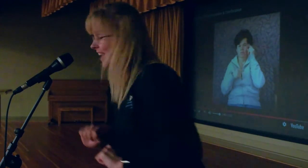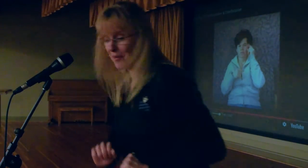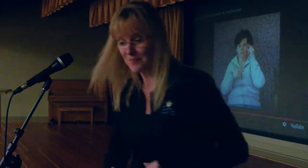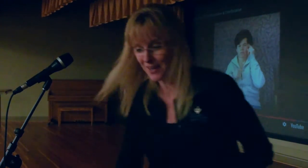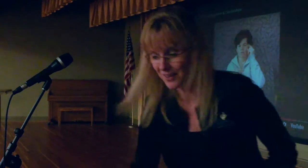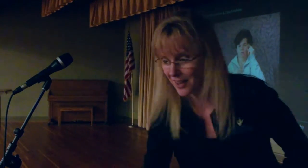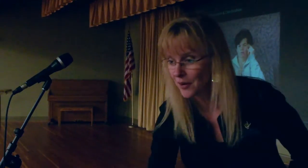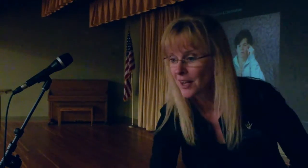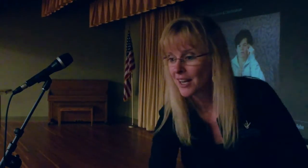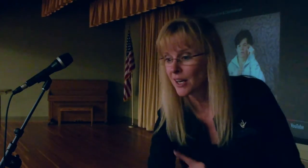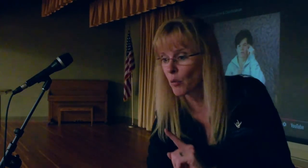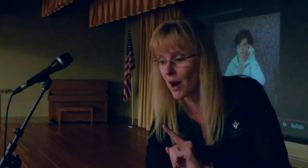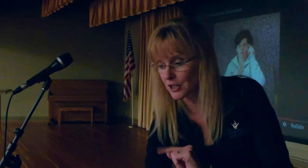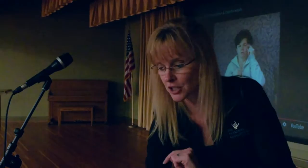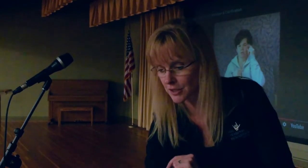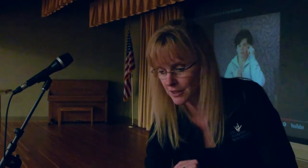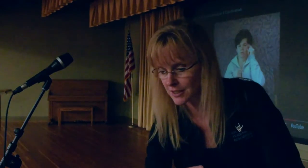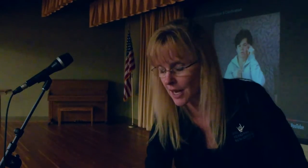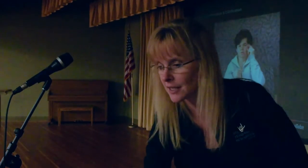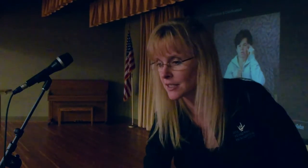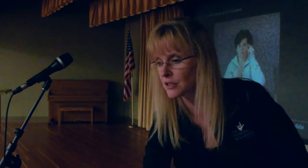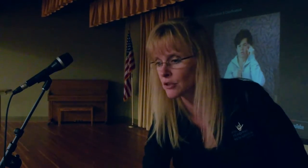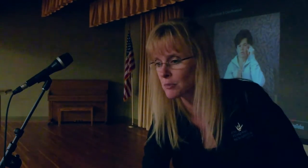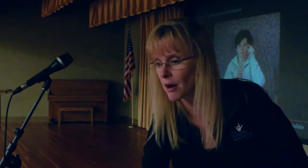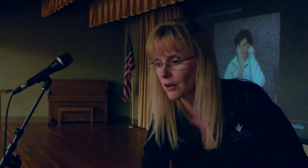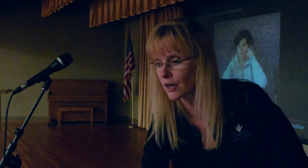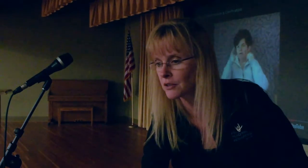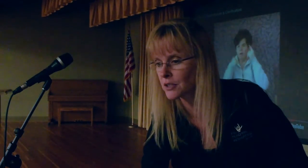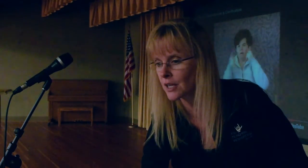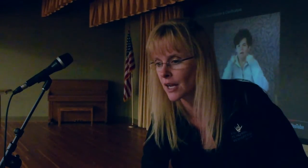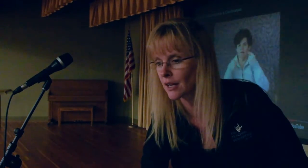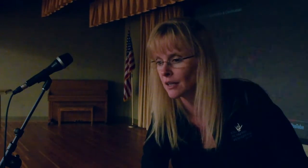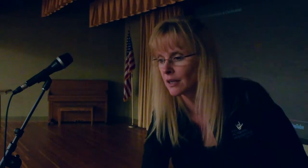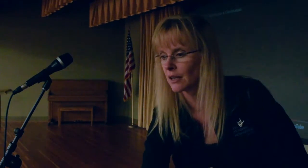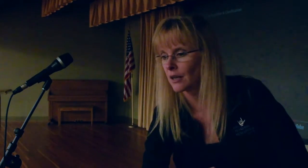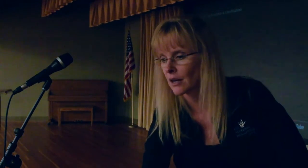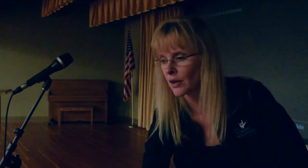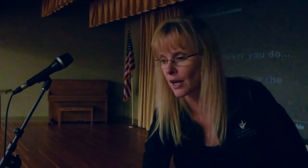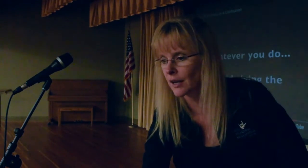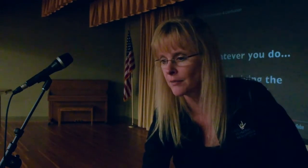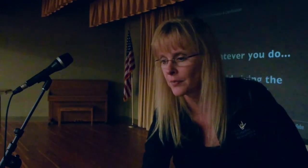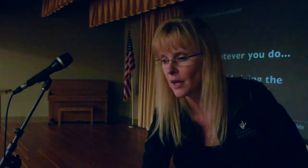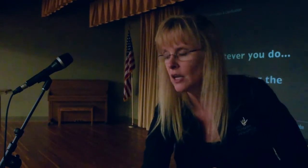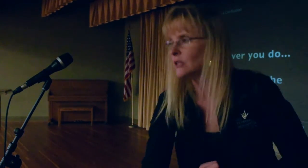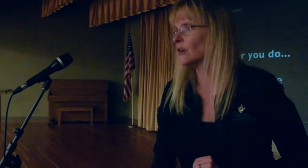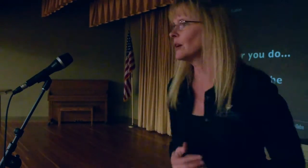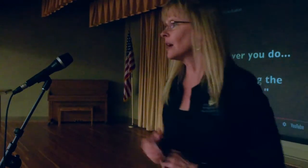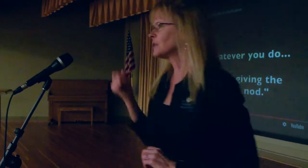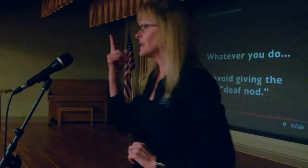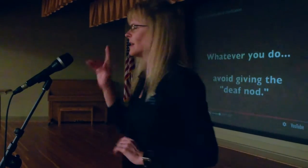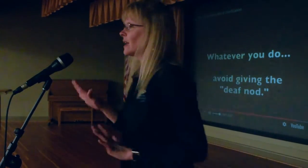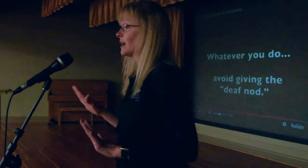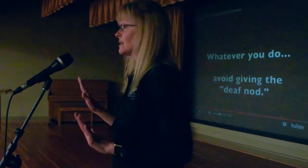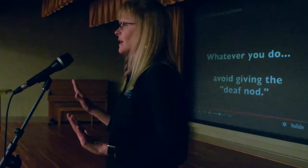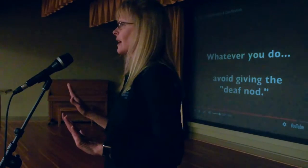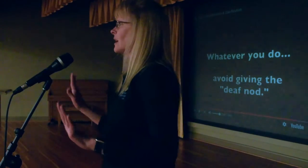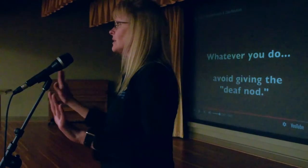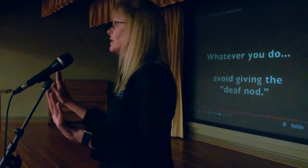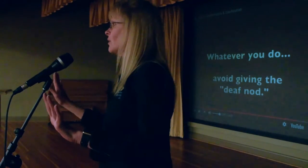Okay, here we go. Now watch. She's going to sign the discourse marker, understand. Okay? So understand like is like, you know,